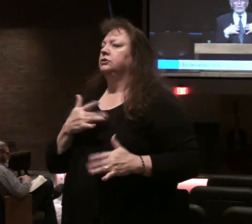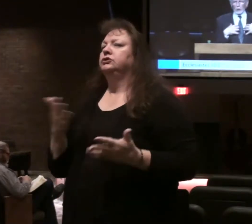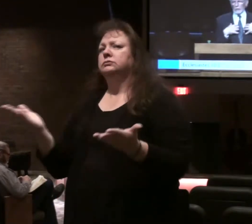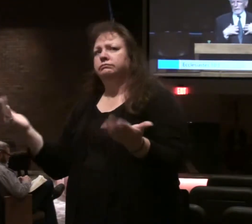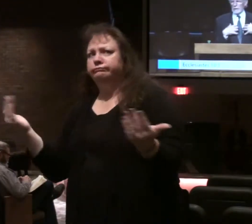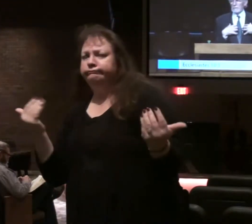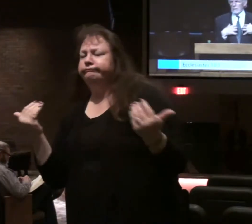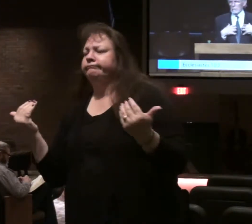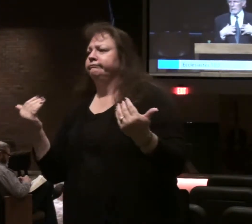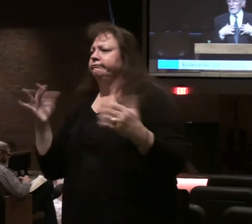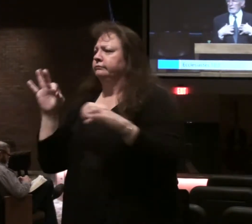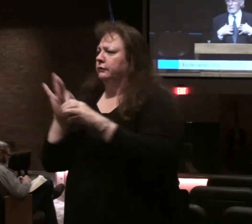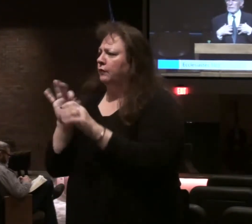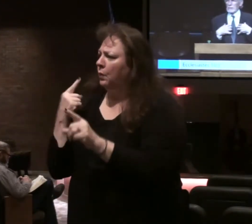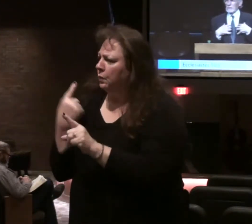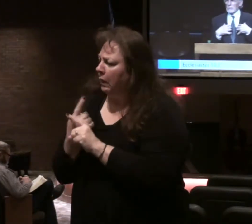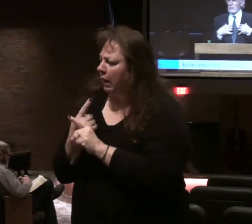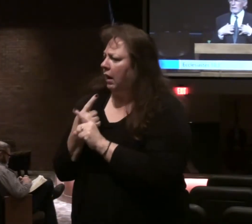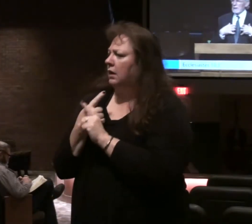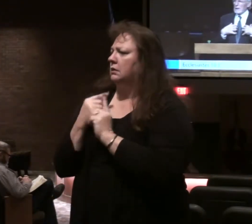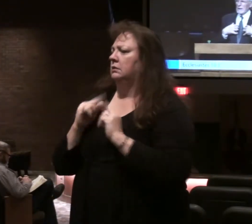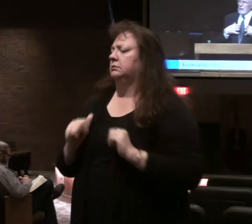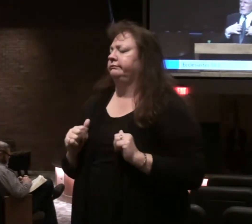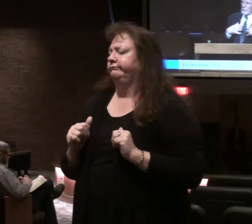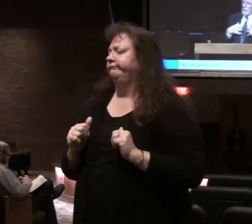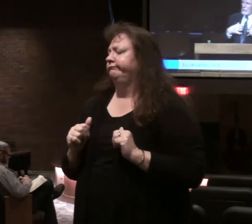moral majority to vote right and such on.